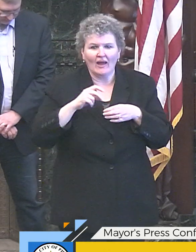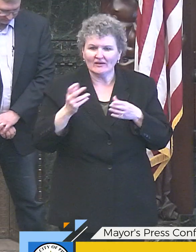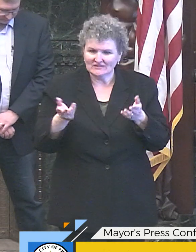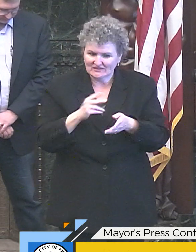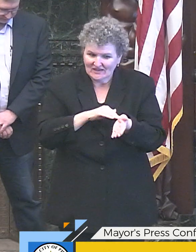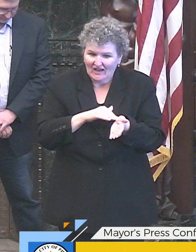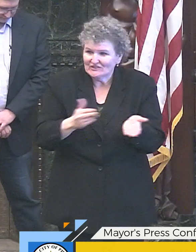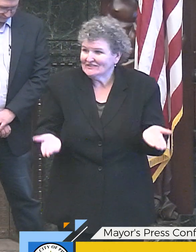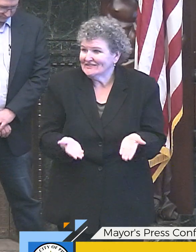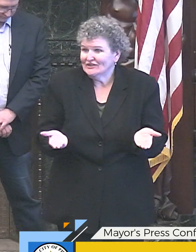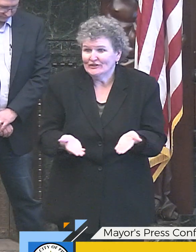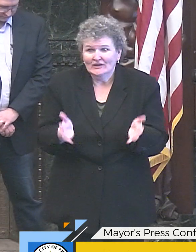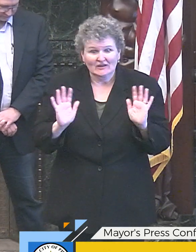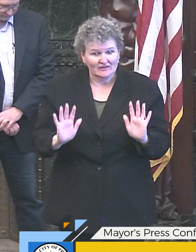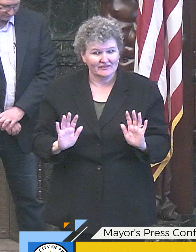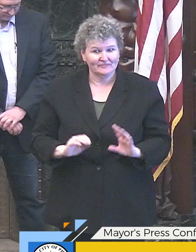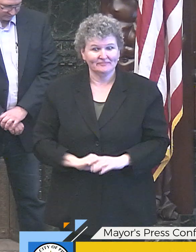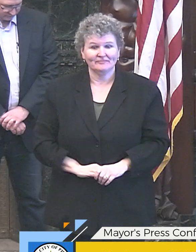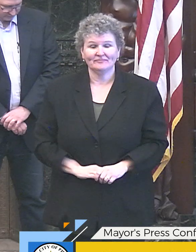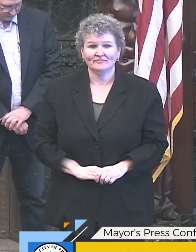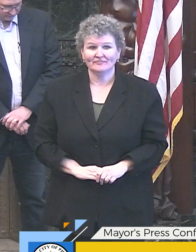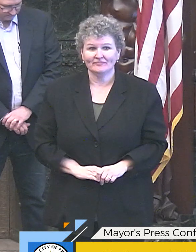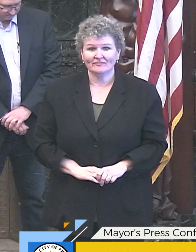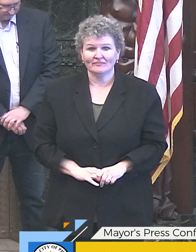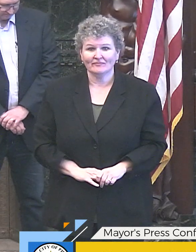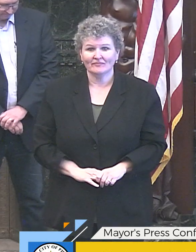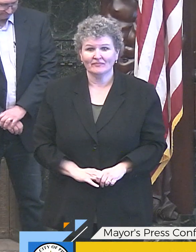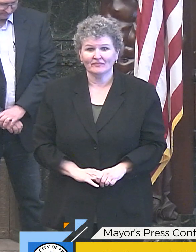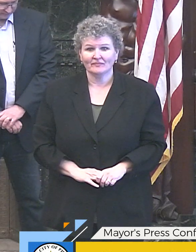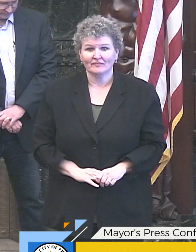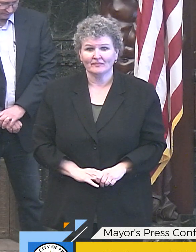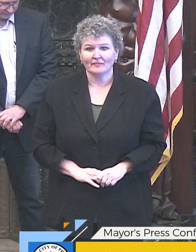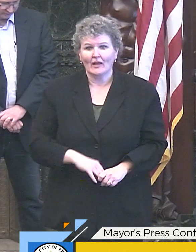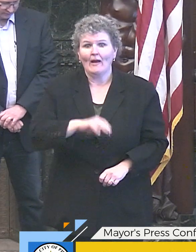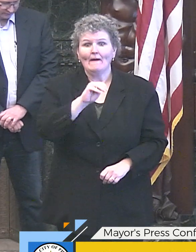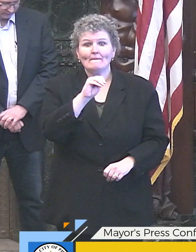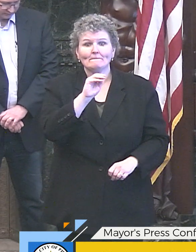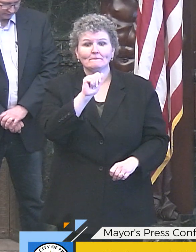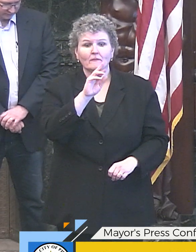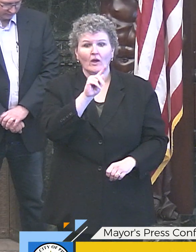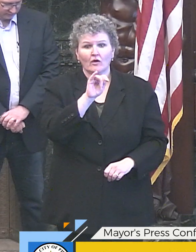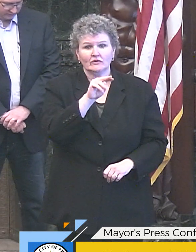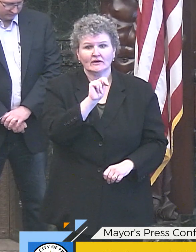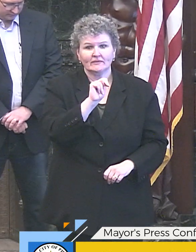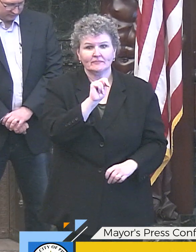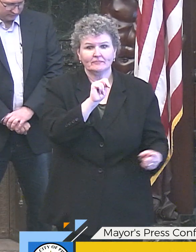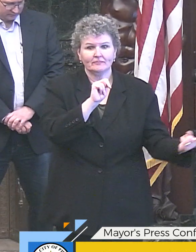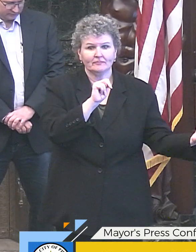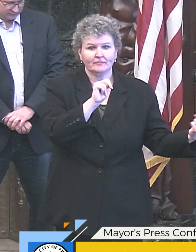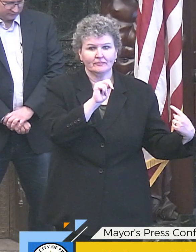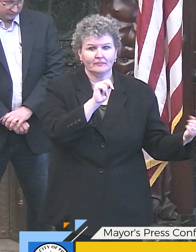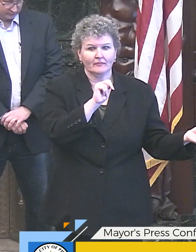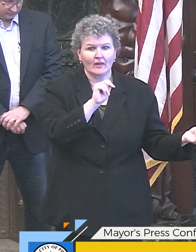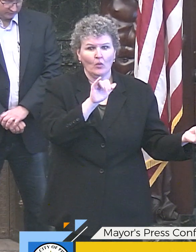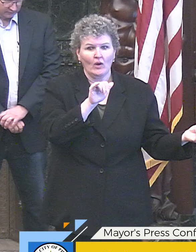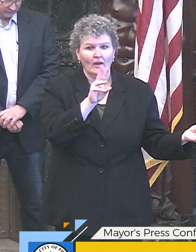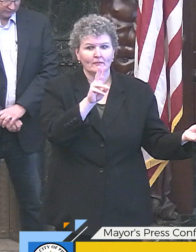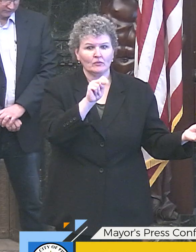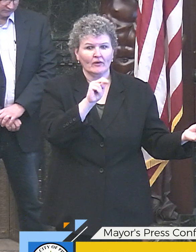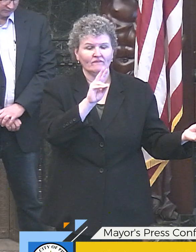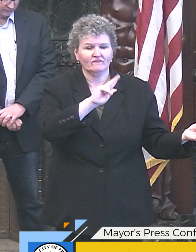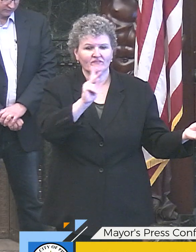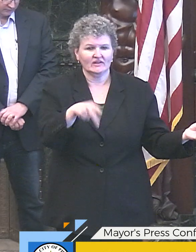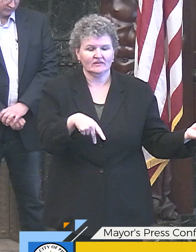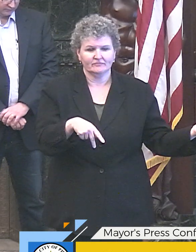Okay, thanks, Laura. Next, we are going to Martin Pratt with YBN Philly. You are now unmuted. Thank